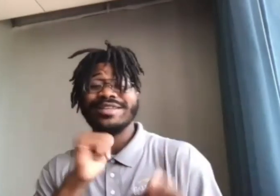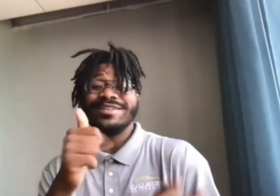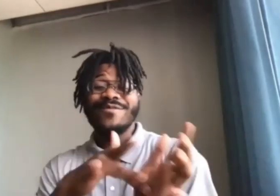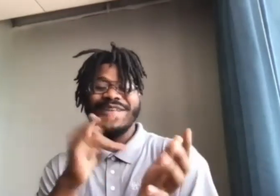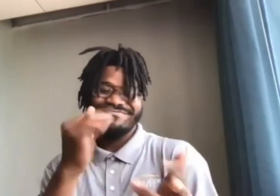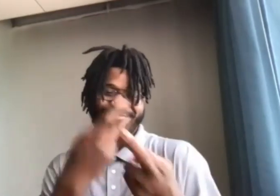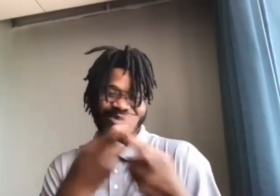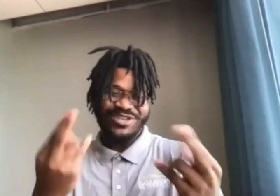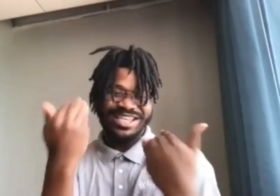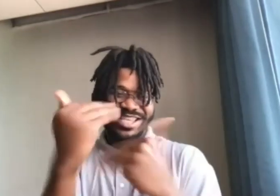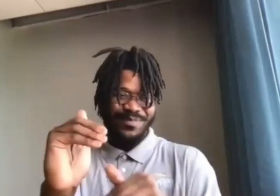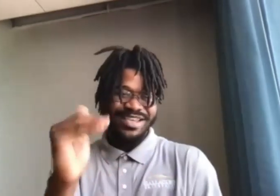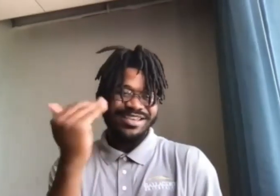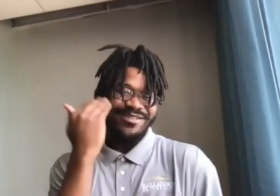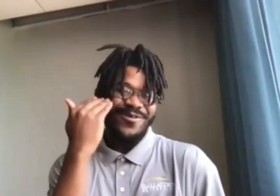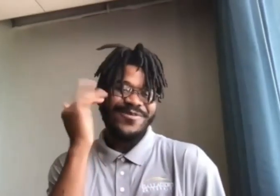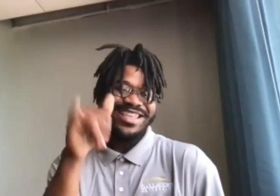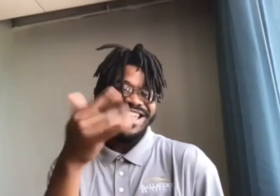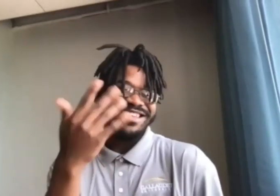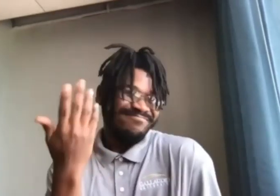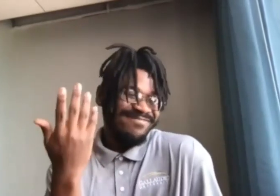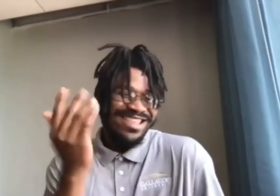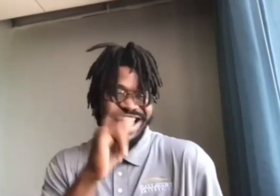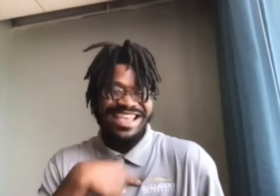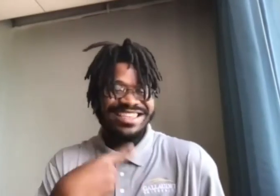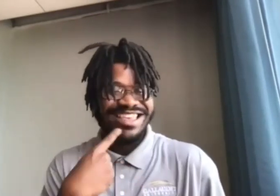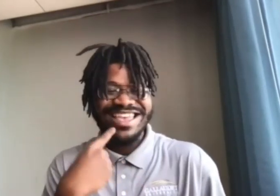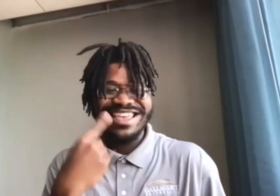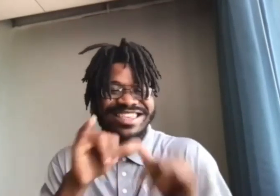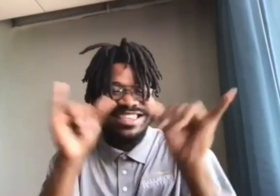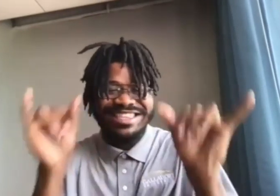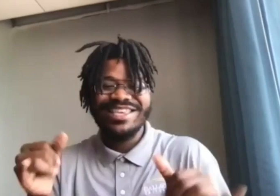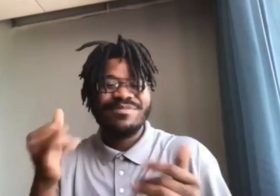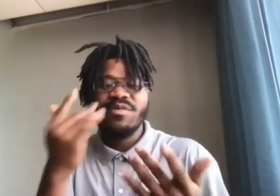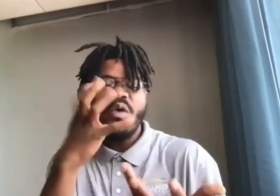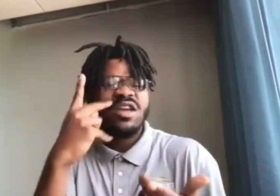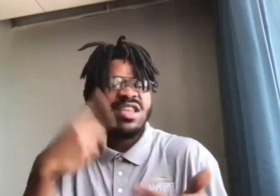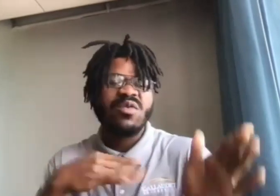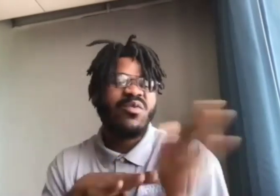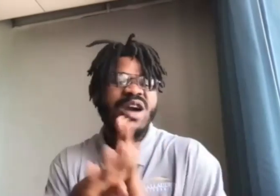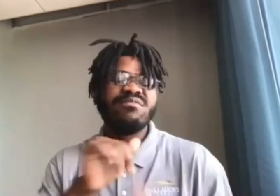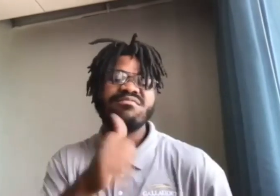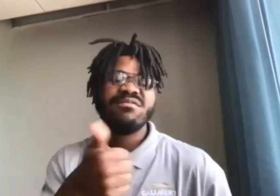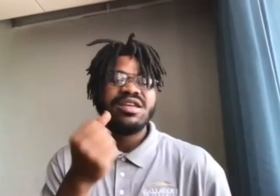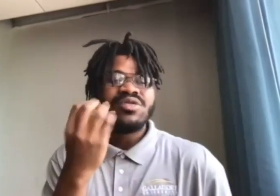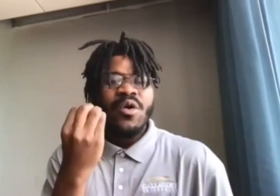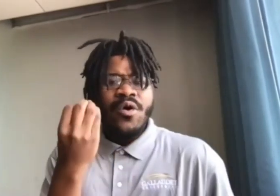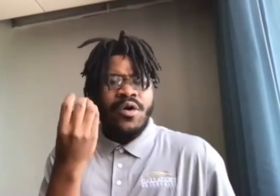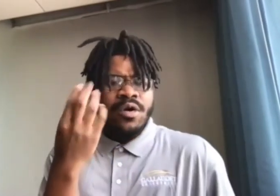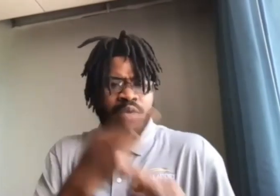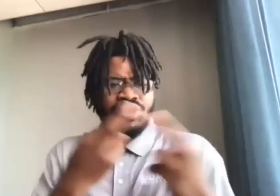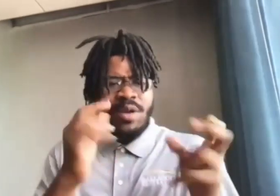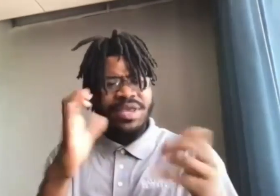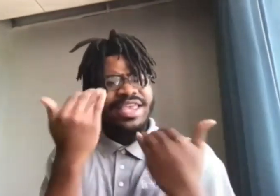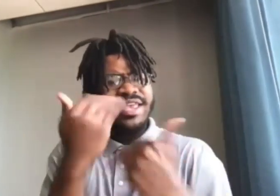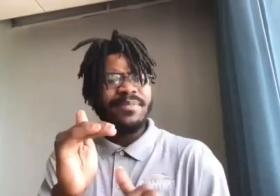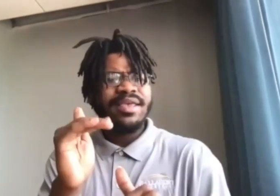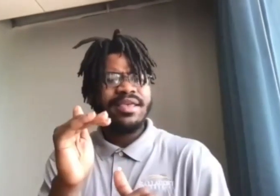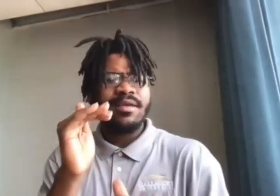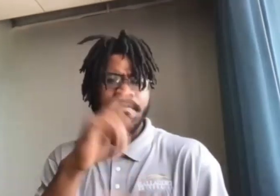looking to them, being interested in them, and pulling out the things in them to discuss in the classroom. And